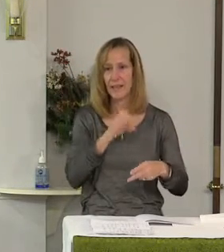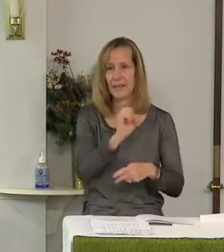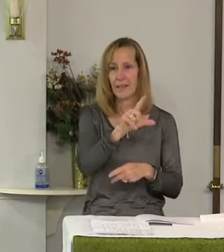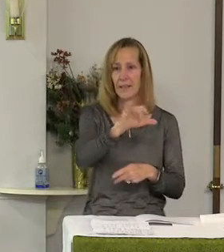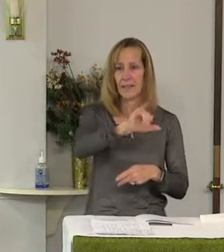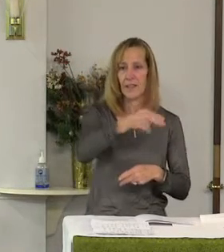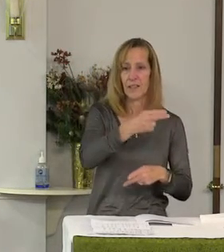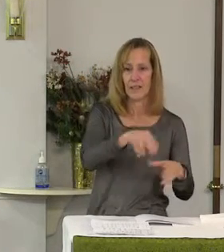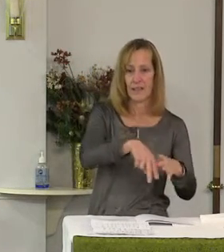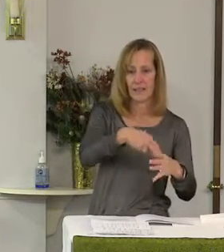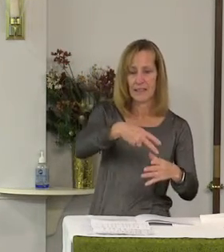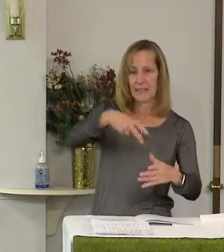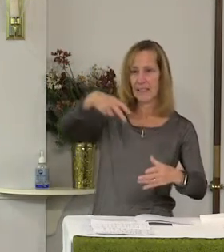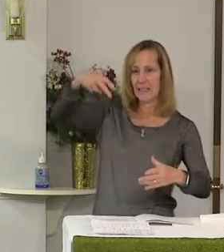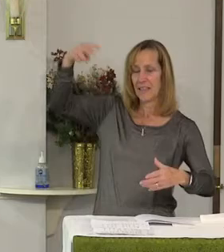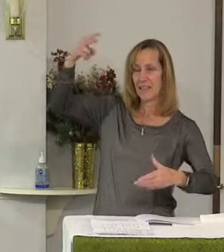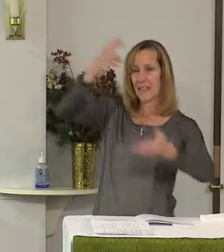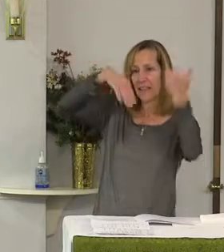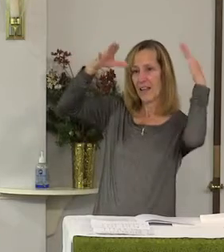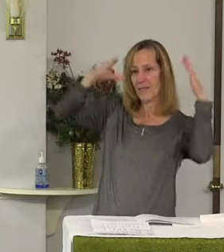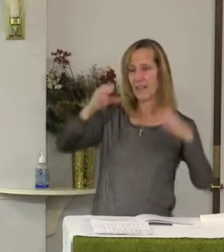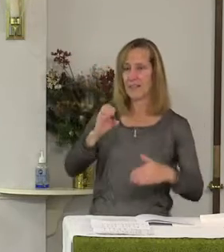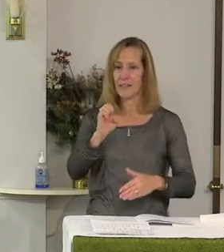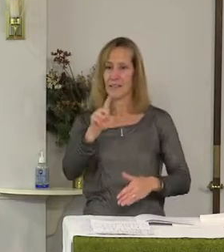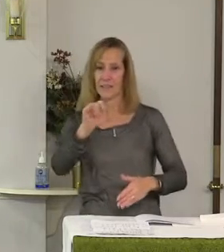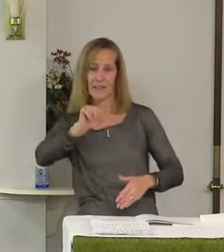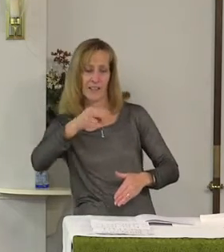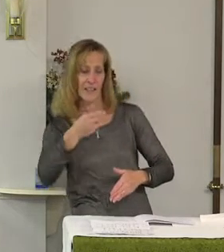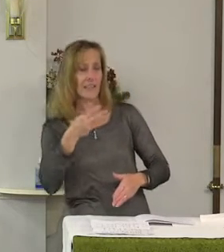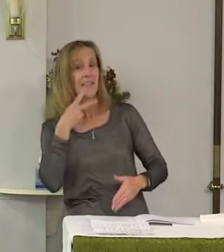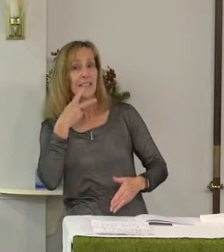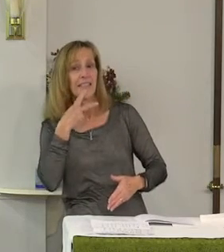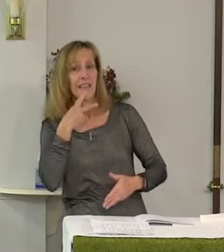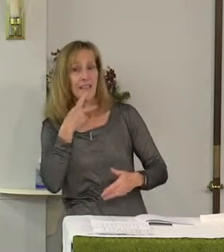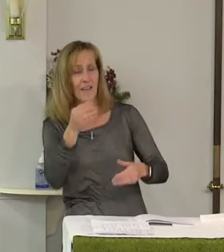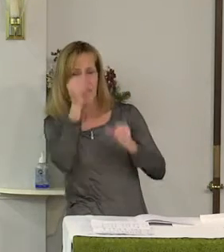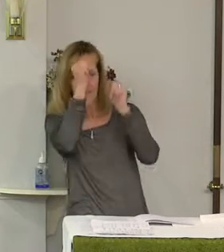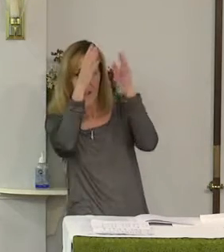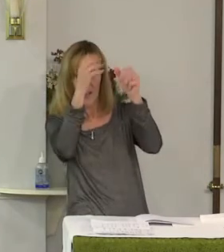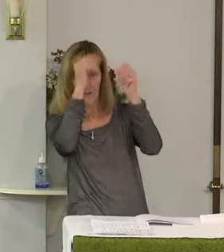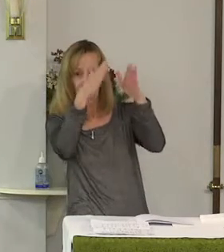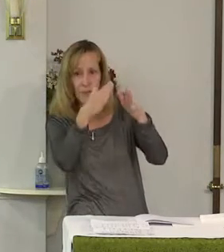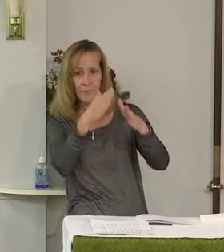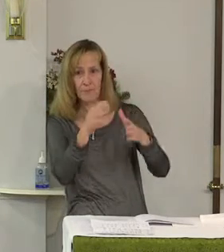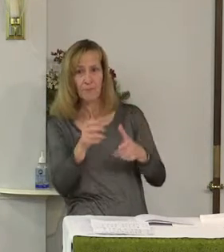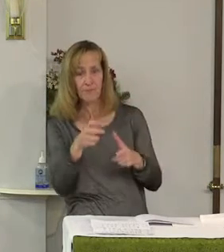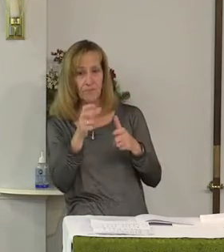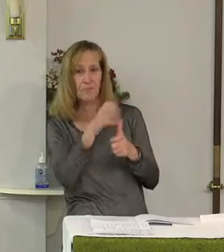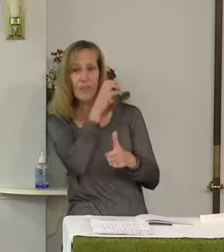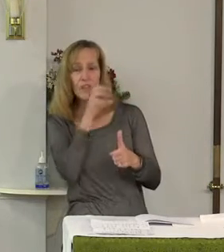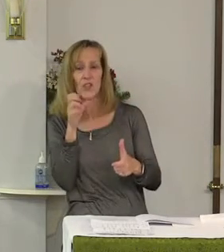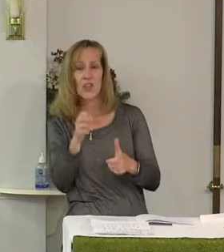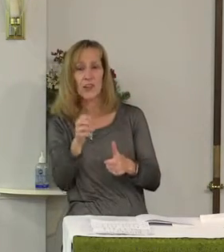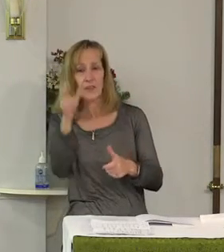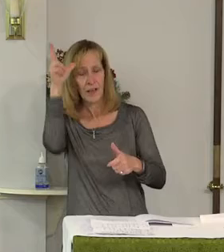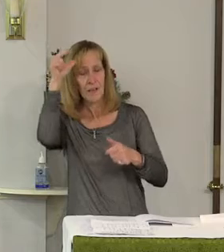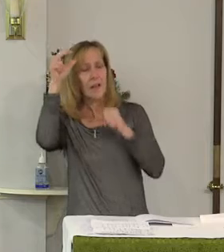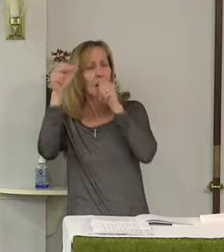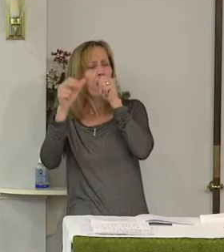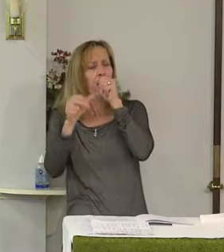whirlwind into heaven. Elisha kept watching and crying out, "Father, Father, the chariot of Israel and its